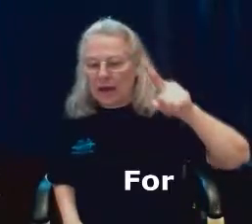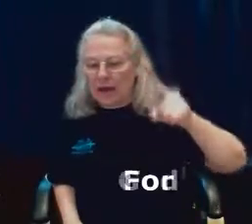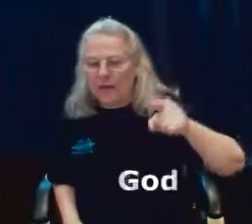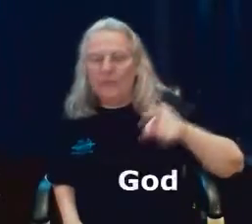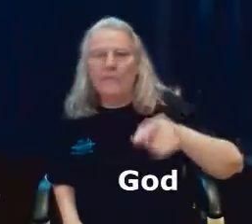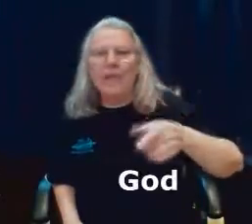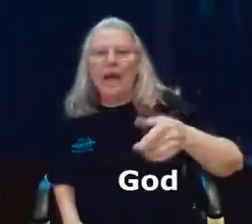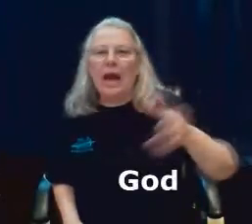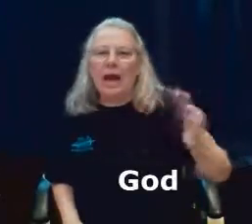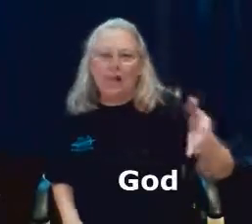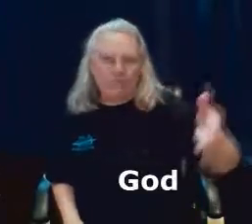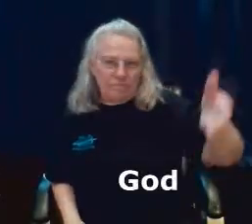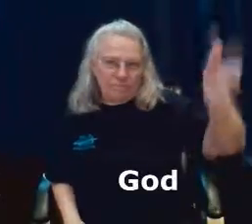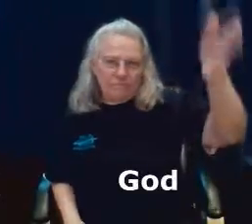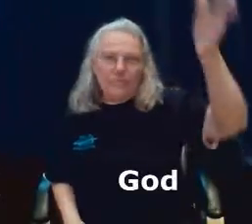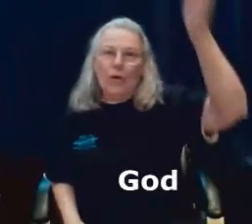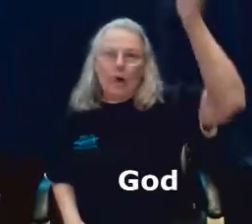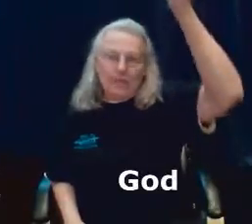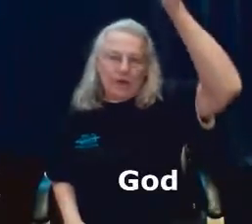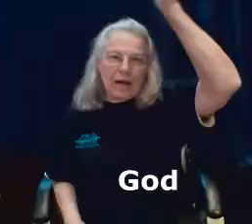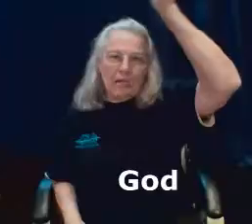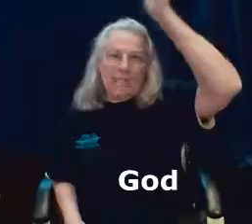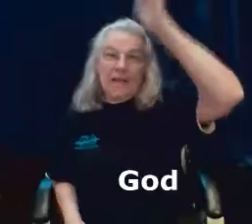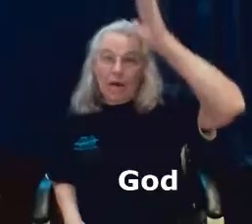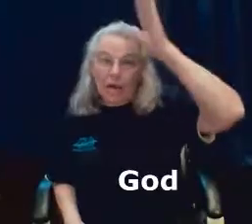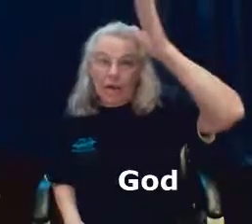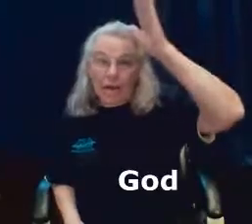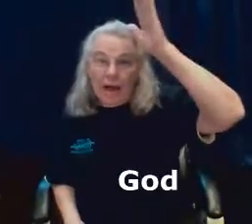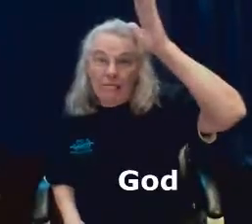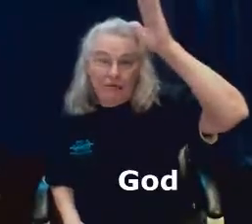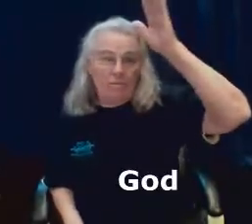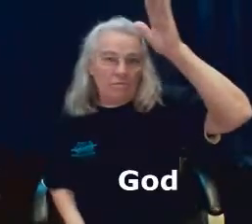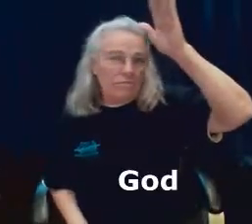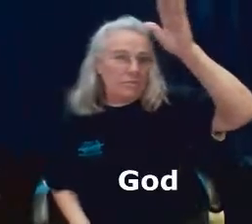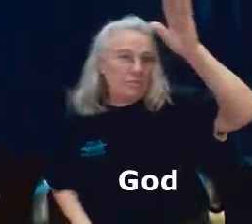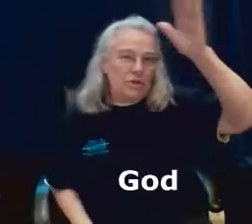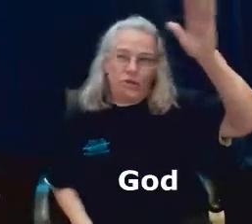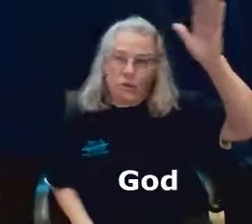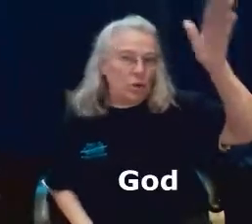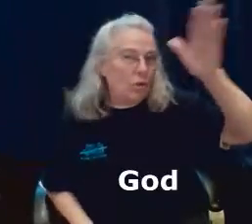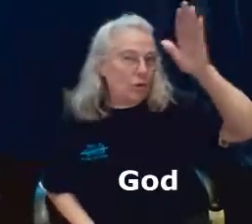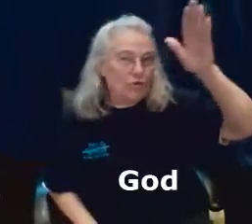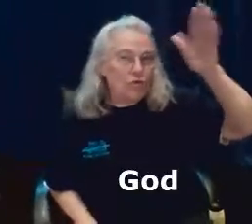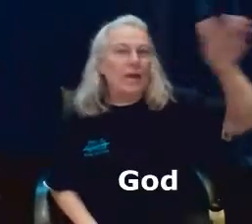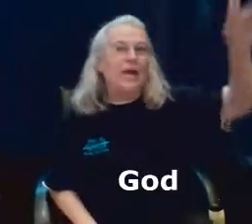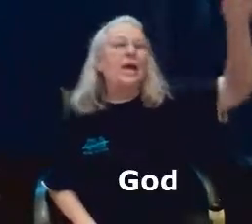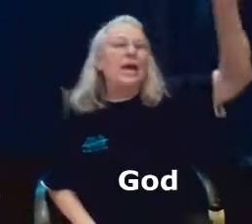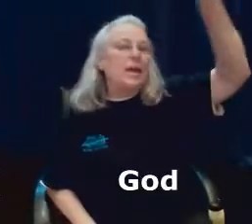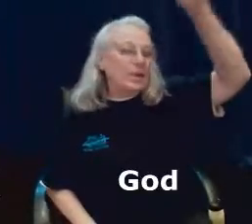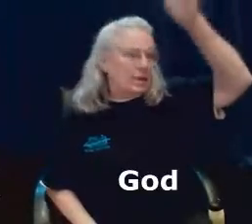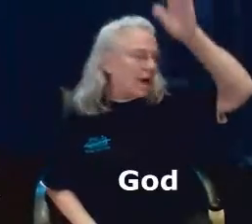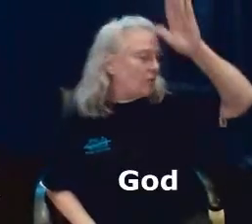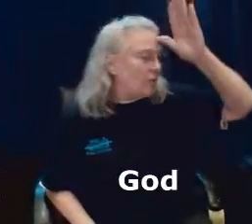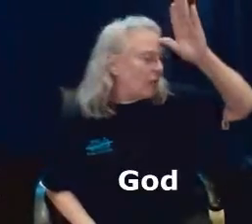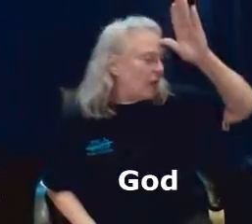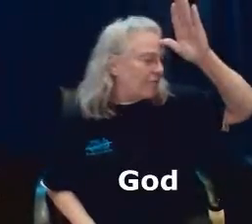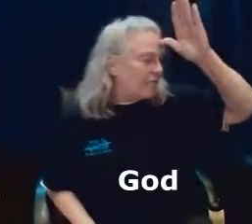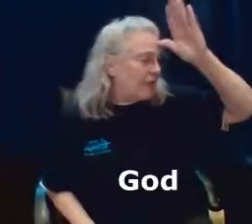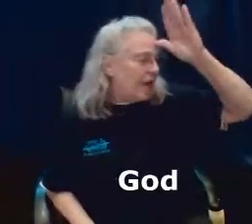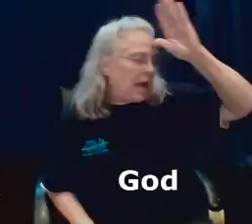God, and you have to come down from heaven. Make sure you don't come straight in. Down from heaven